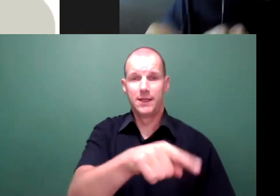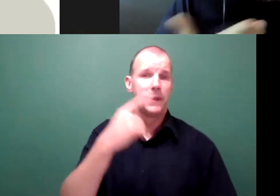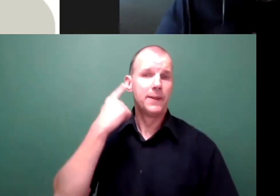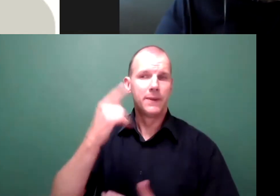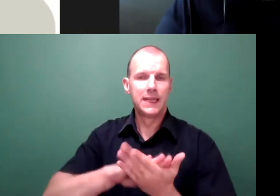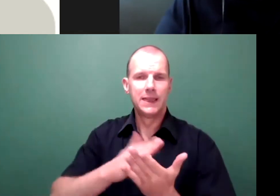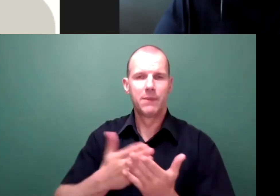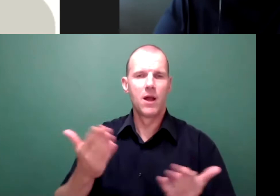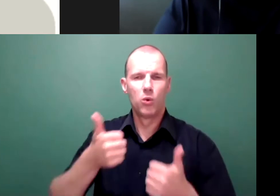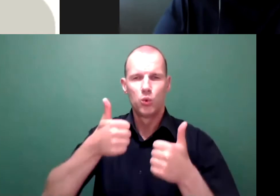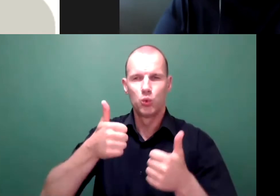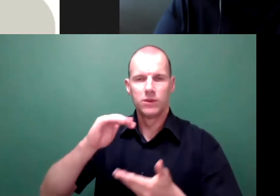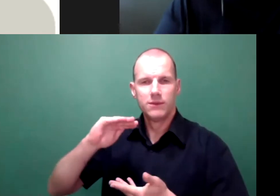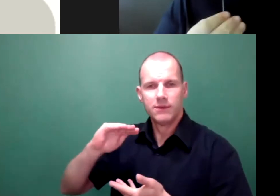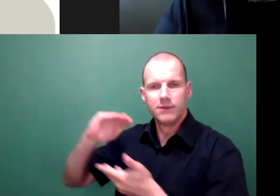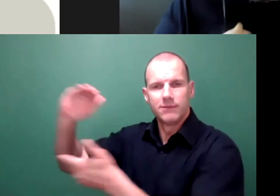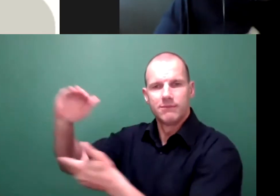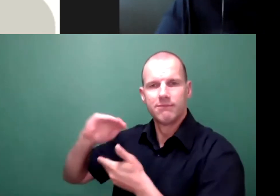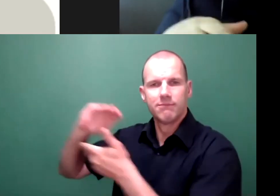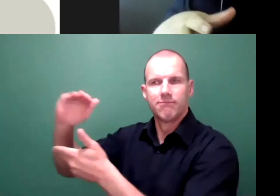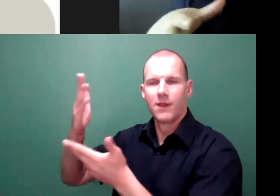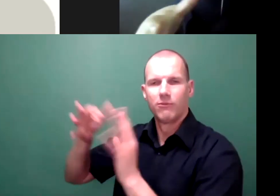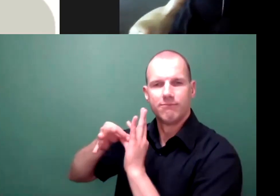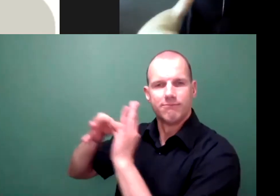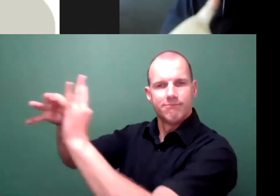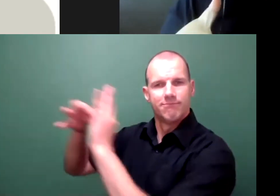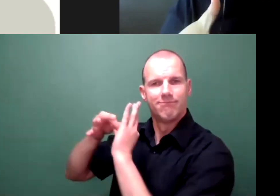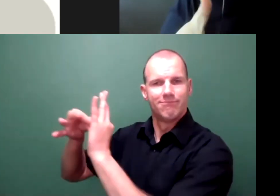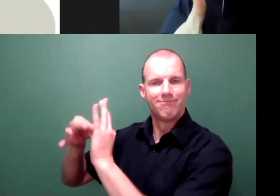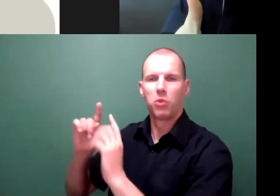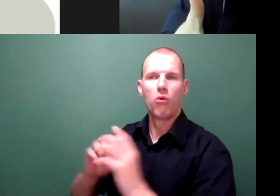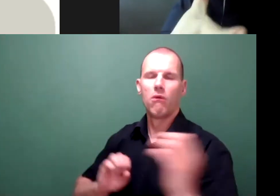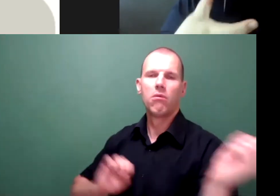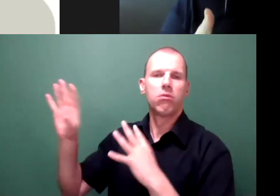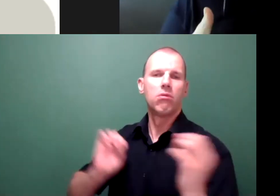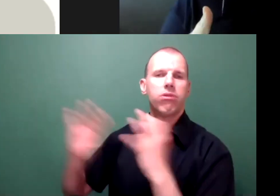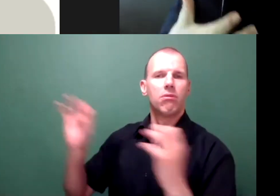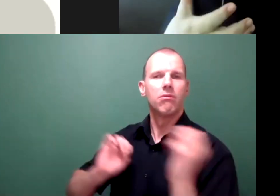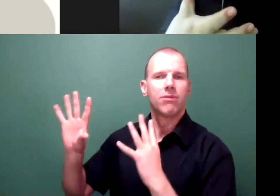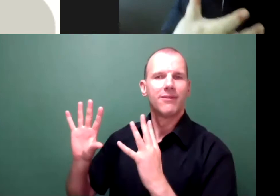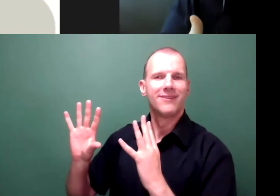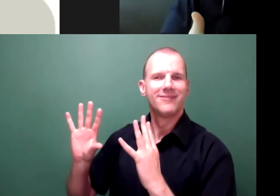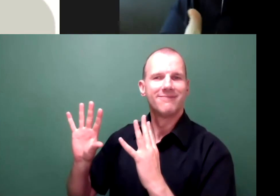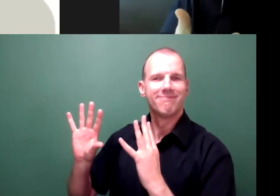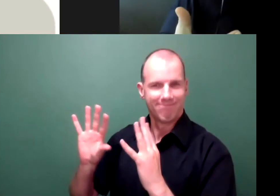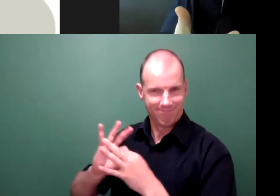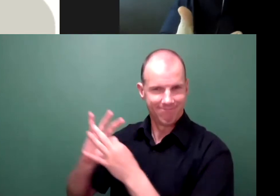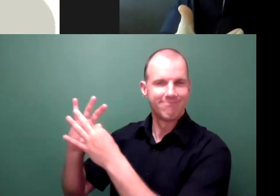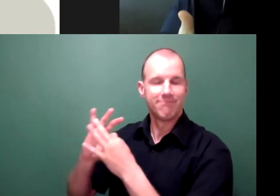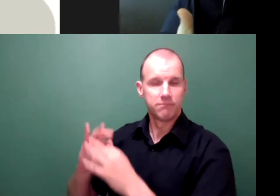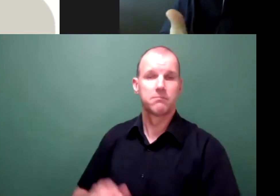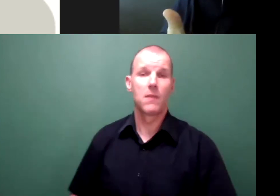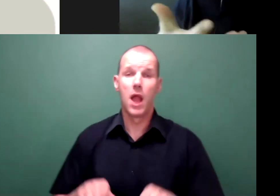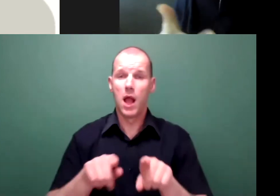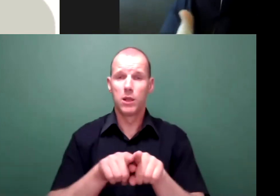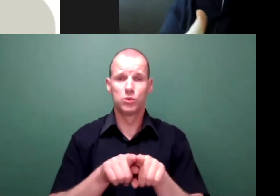deaf interpreter correctly? So all of this evidence is being presented to us,